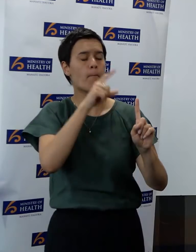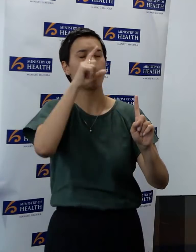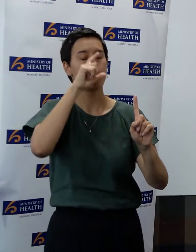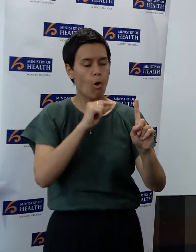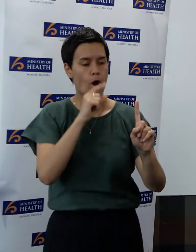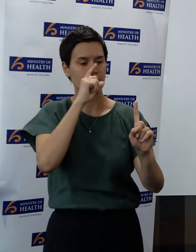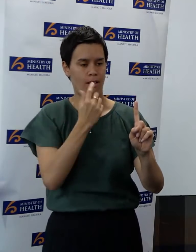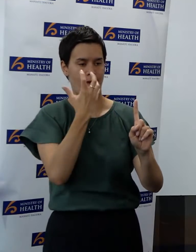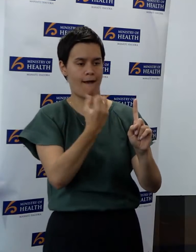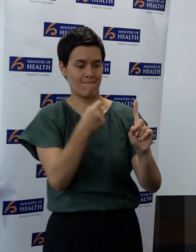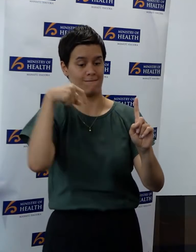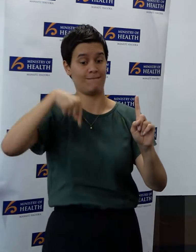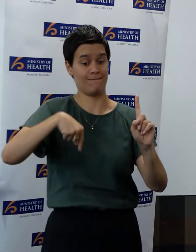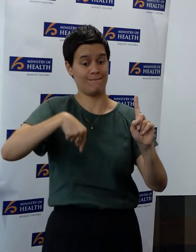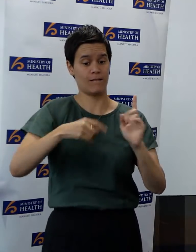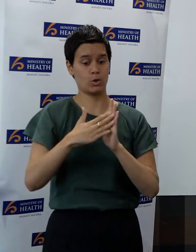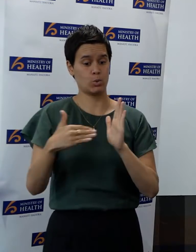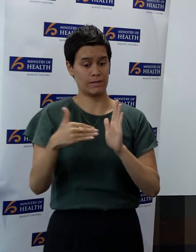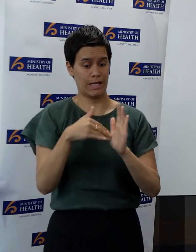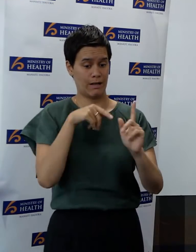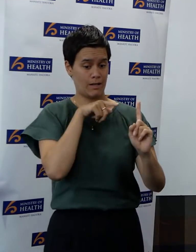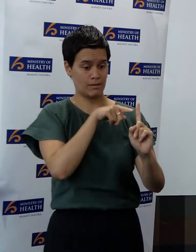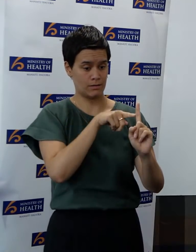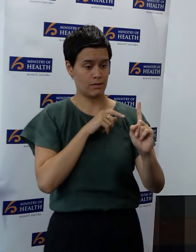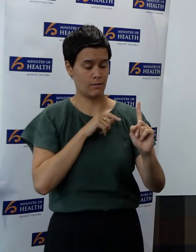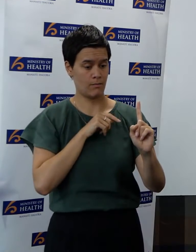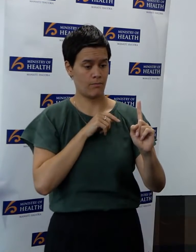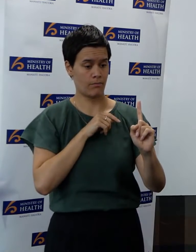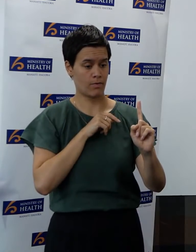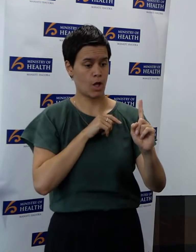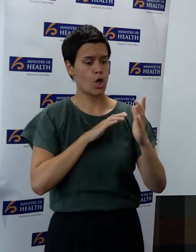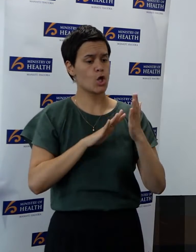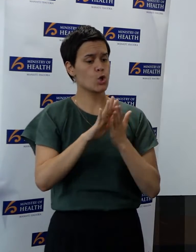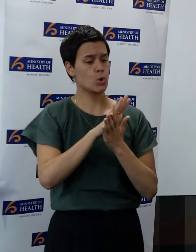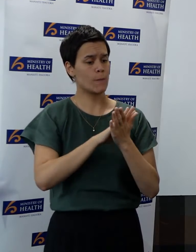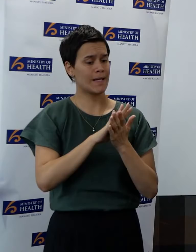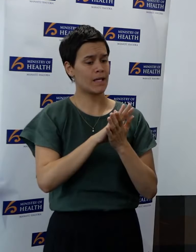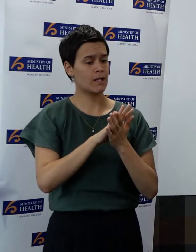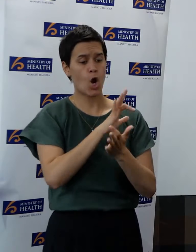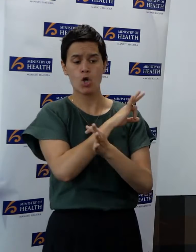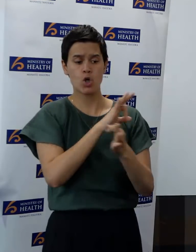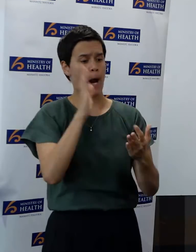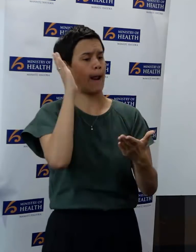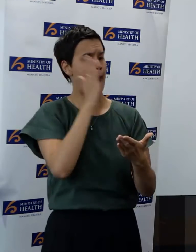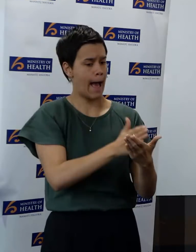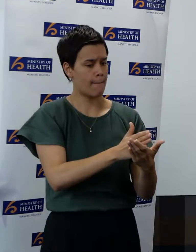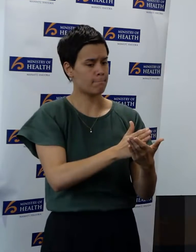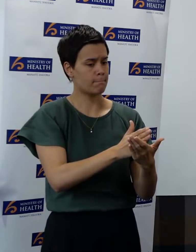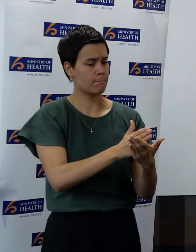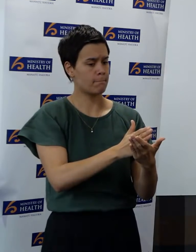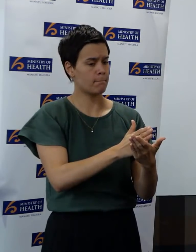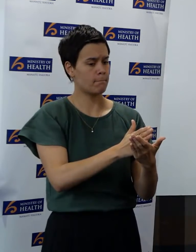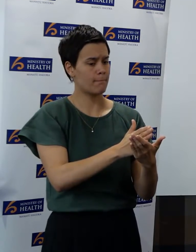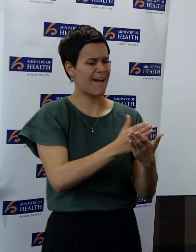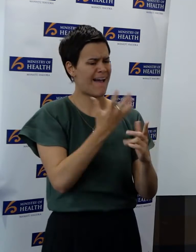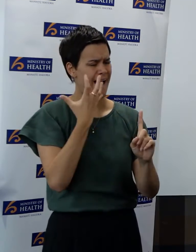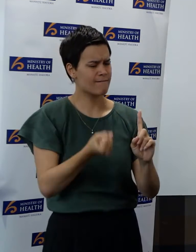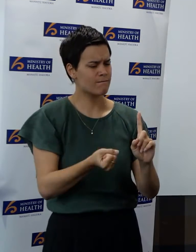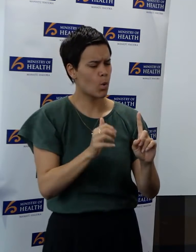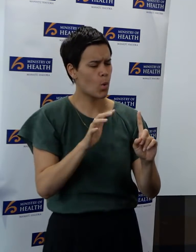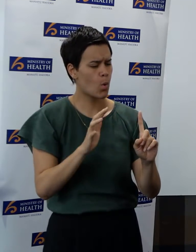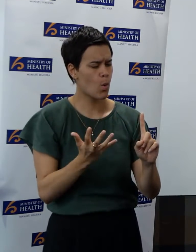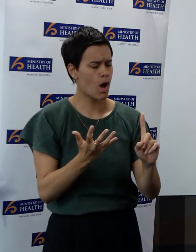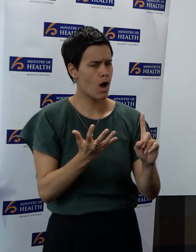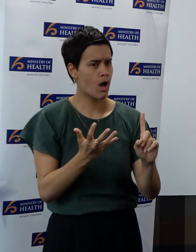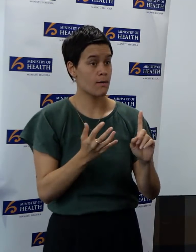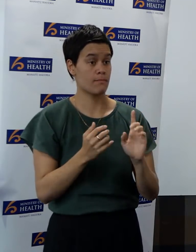case, I mean, you're saying that it's not a suspected case at the moment, but it could potentially turn into one? Yeah. So the information I have is that